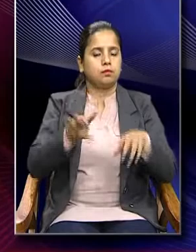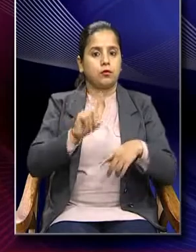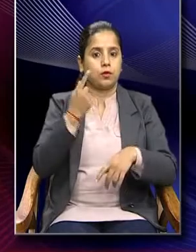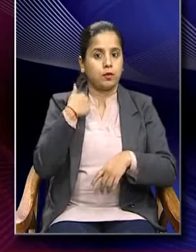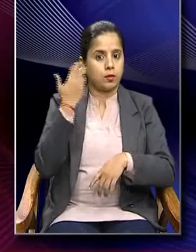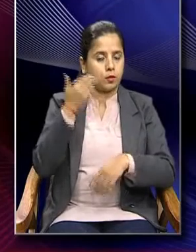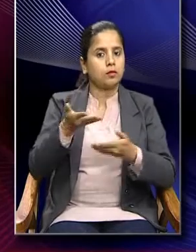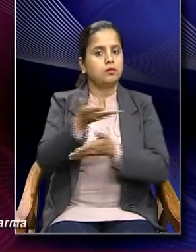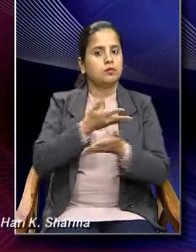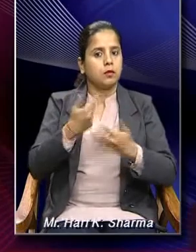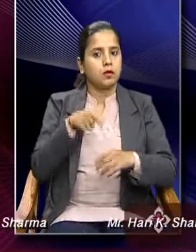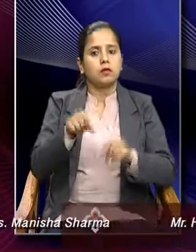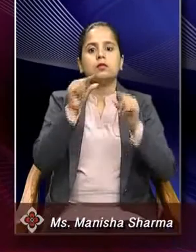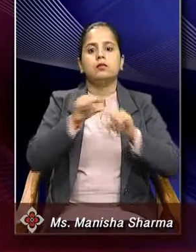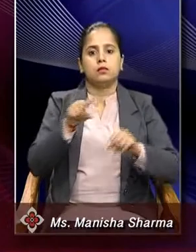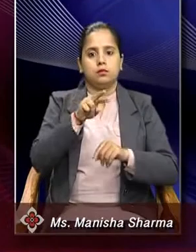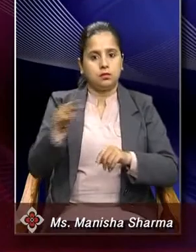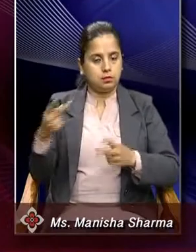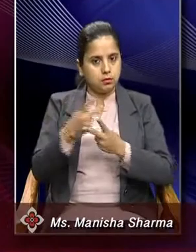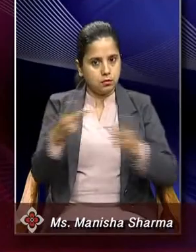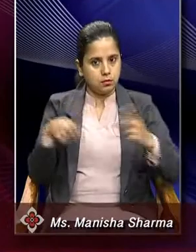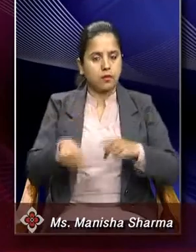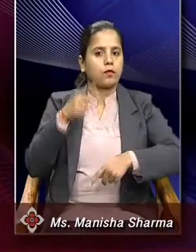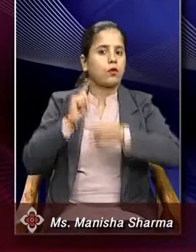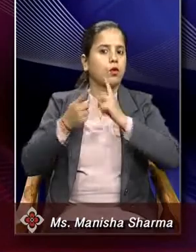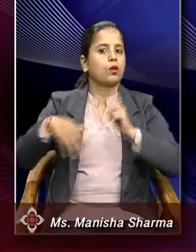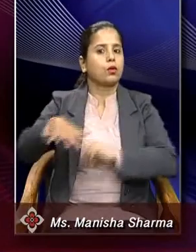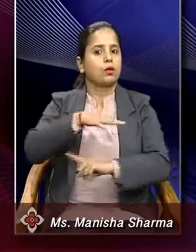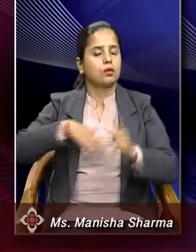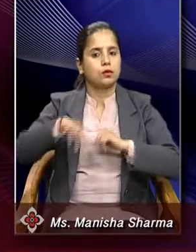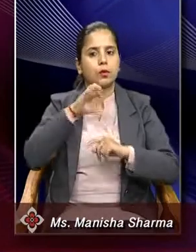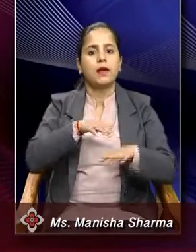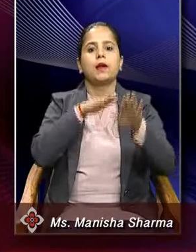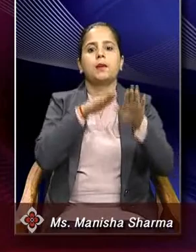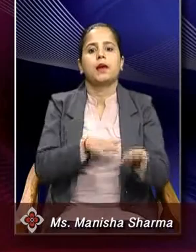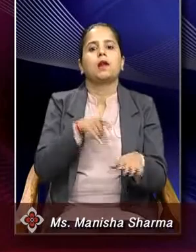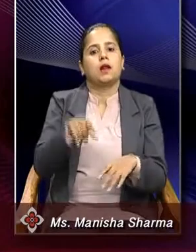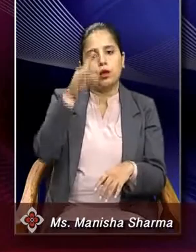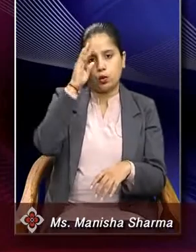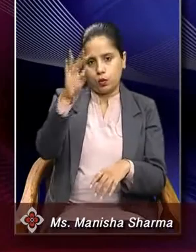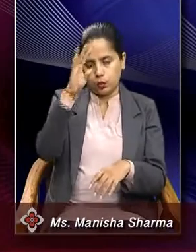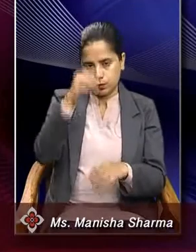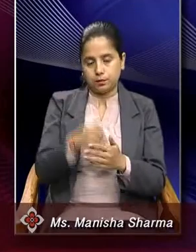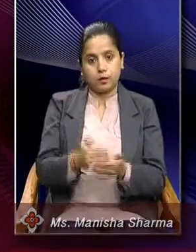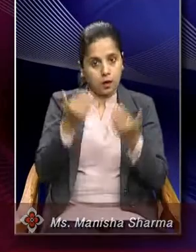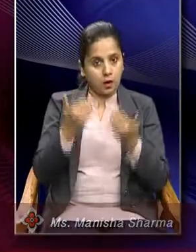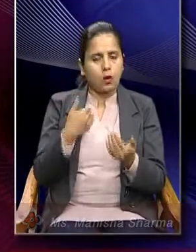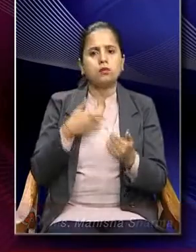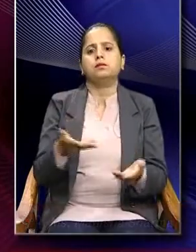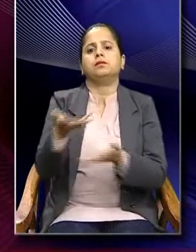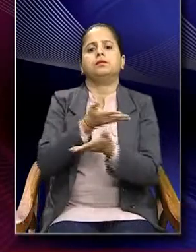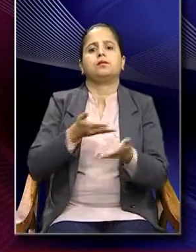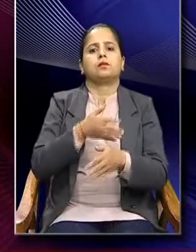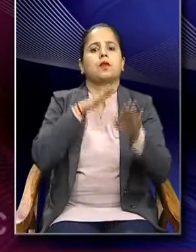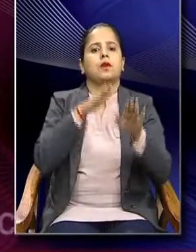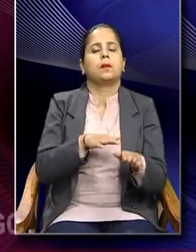we discussed the definitional side and the historical side of dependency theory. Now we'll discuss the